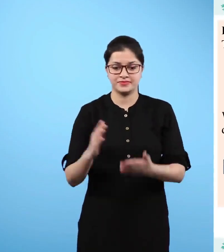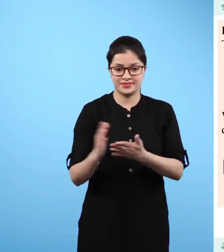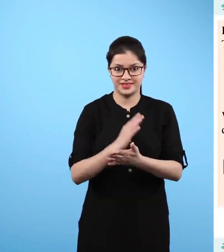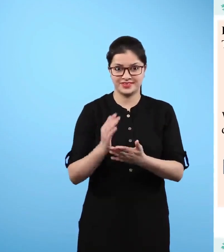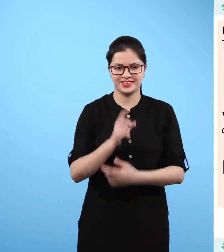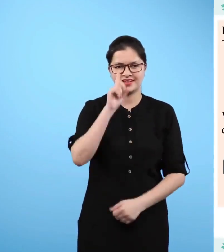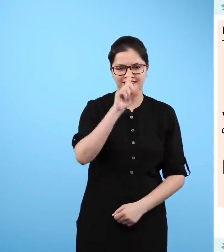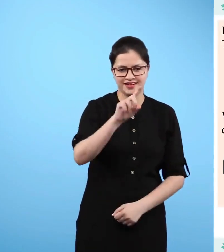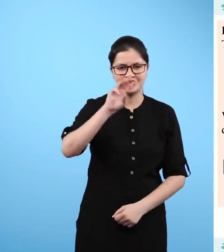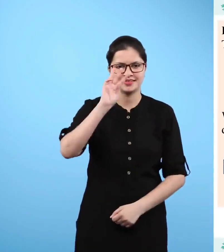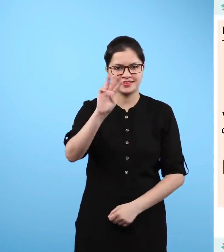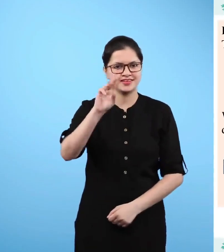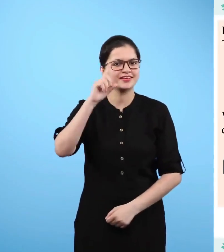Page 131.